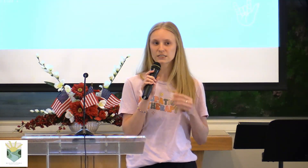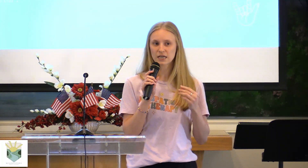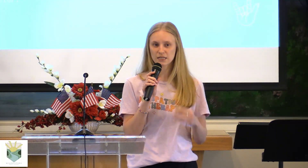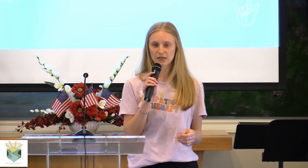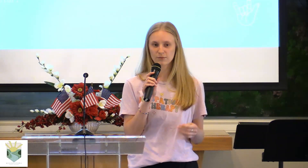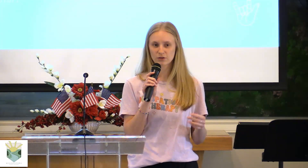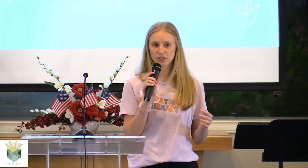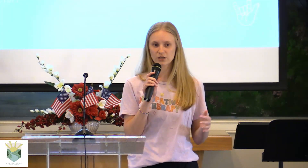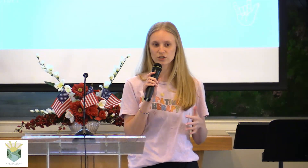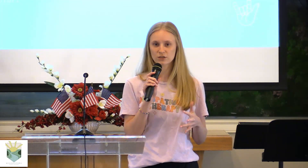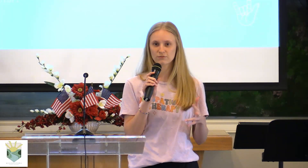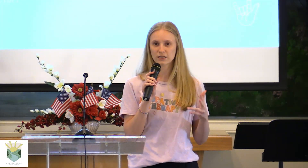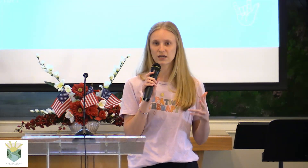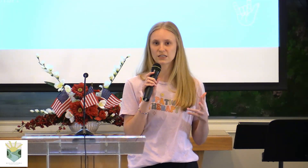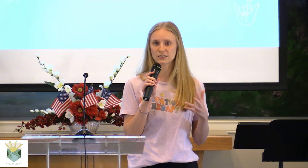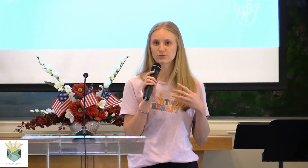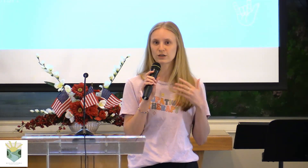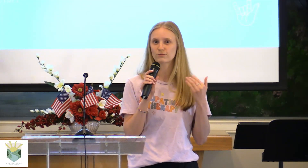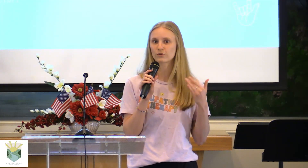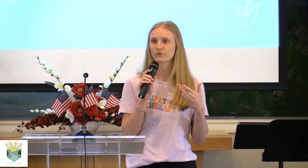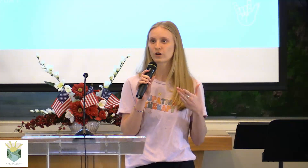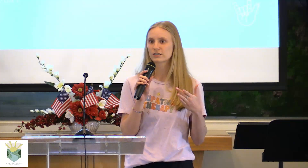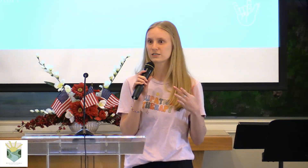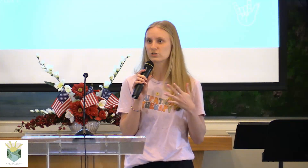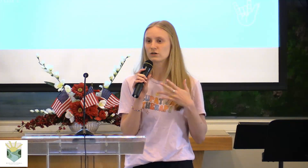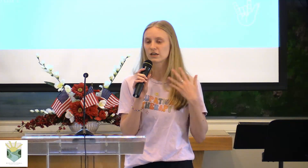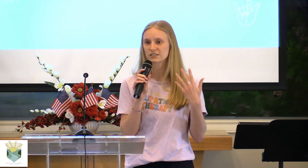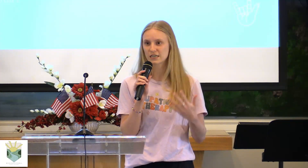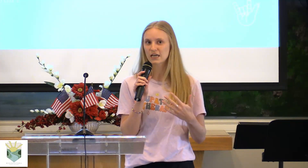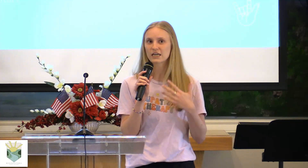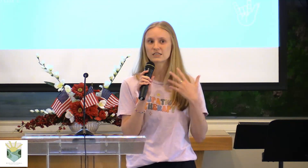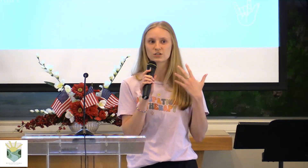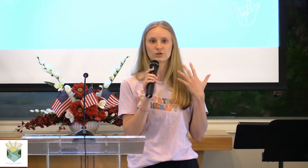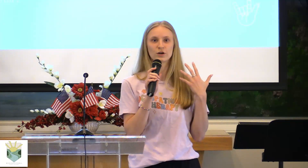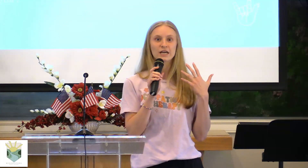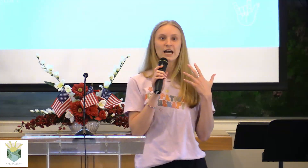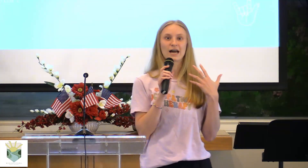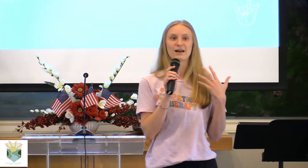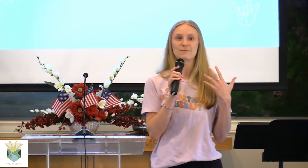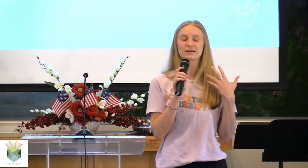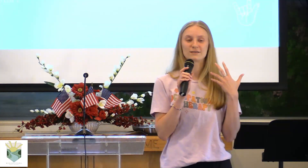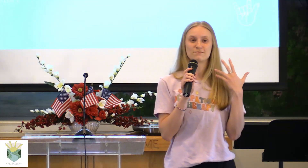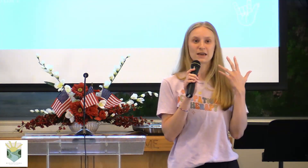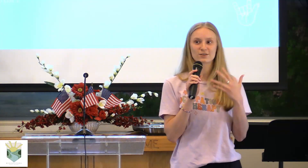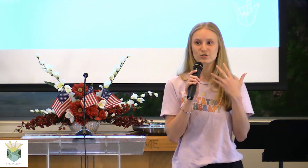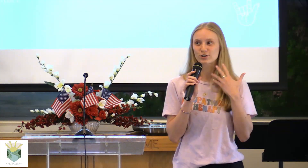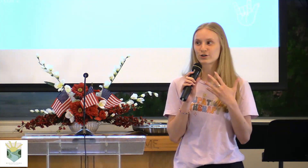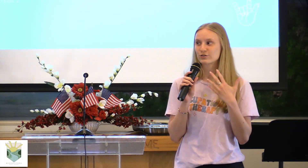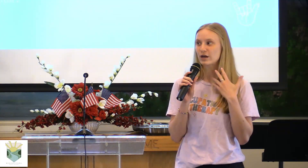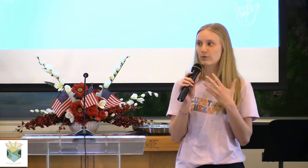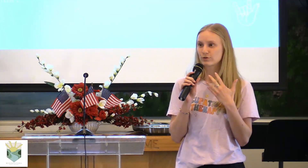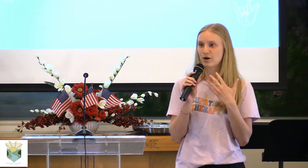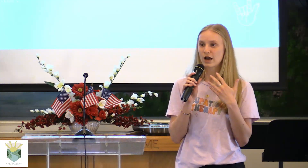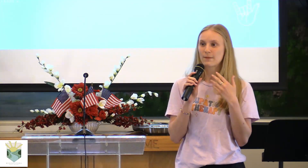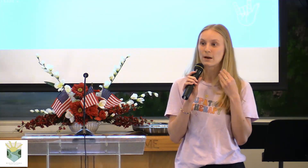that communication, because it's really important for us to enunciate and to make sure that we're not